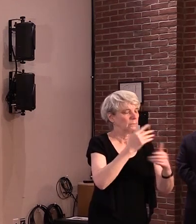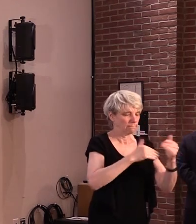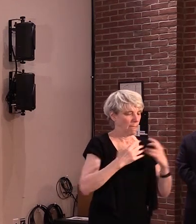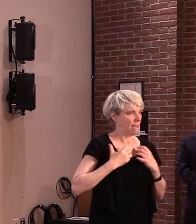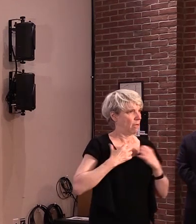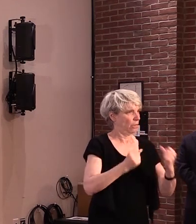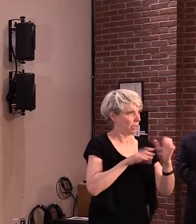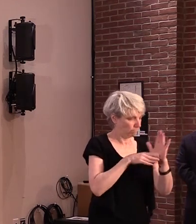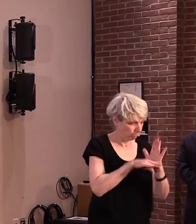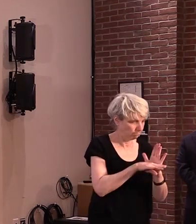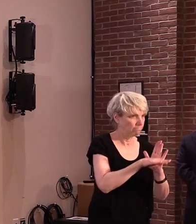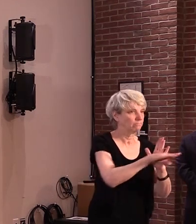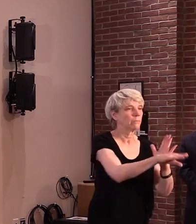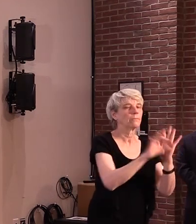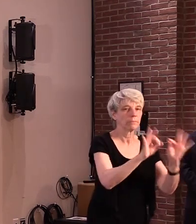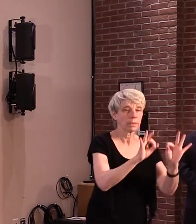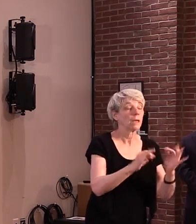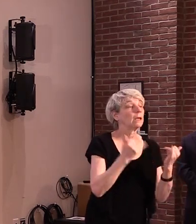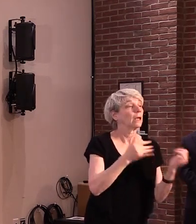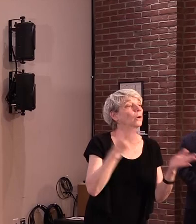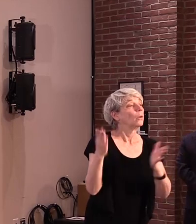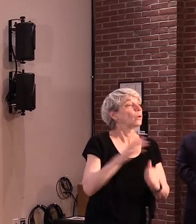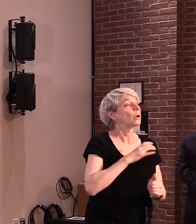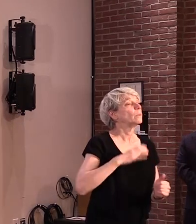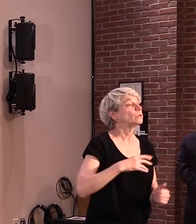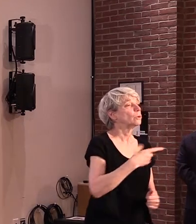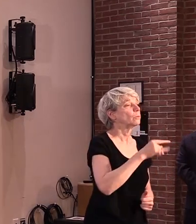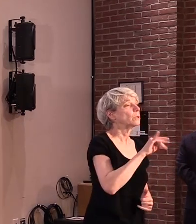virus. Now, Commissioner Pichak.